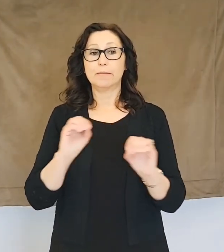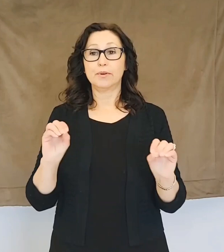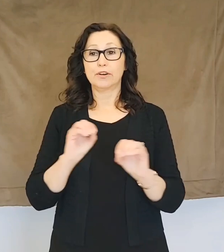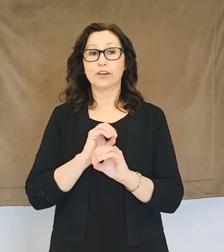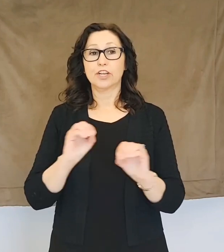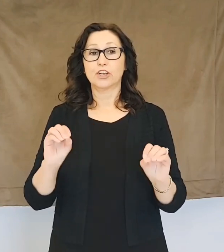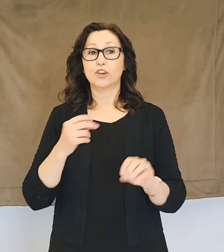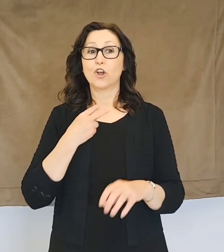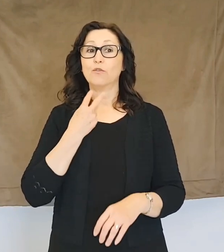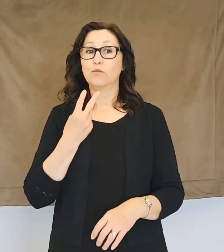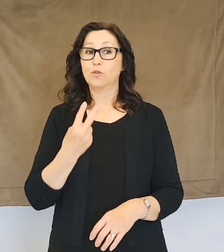Remember,